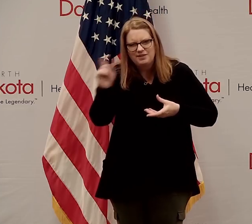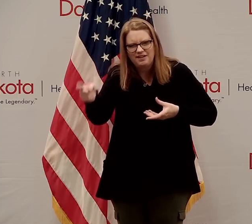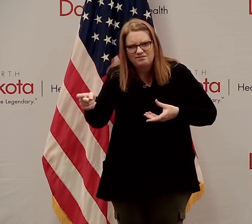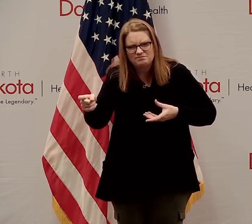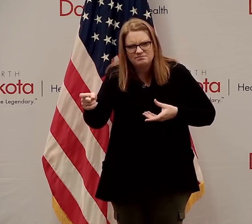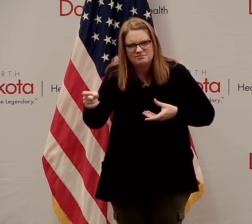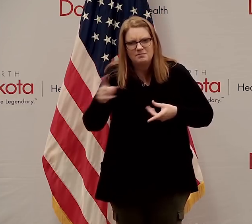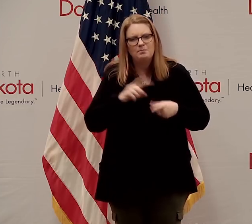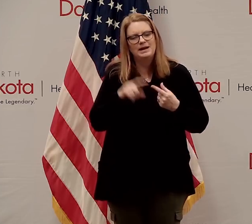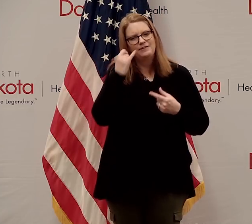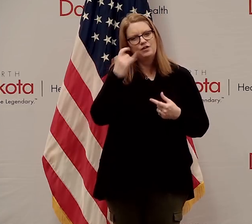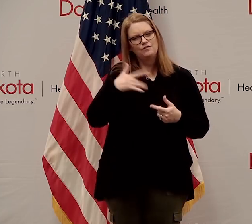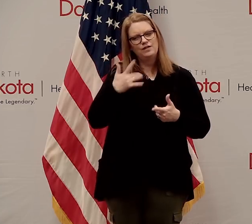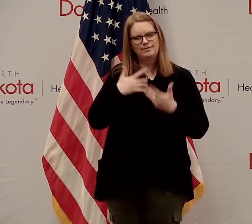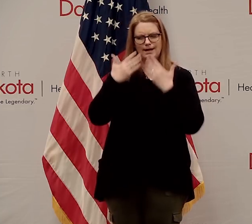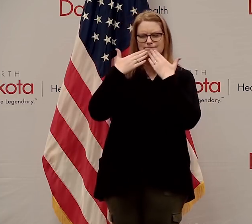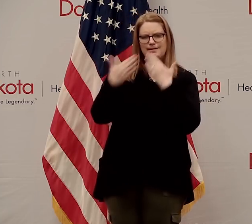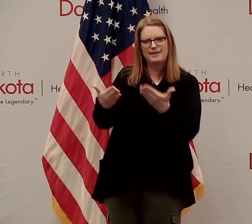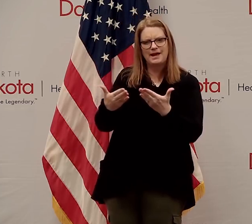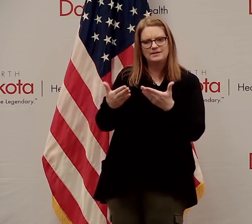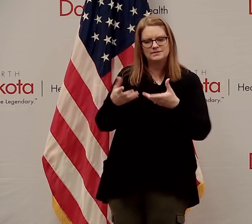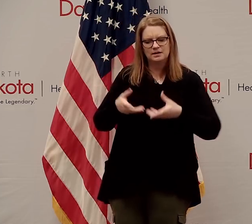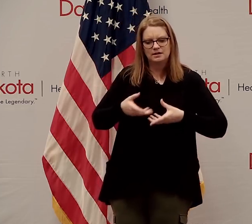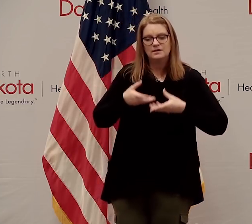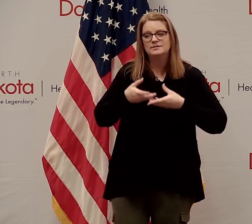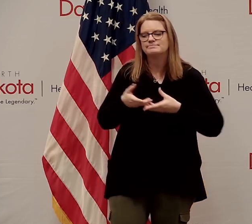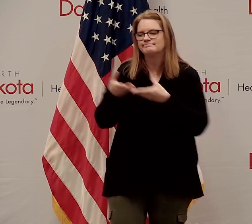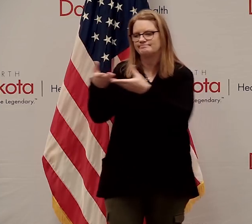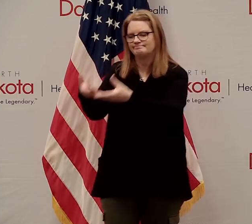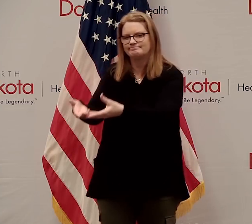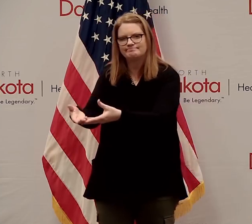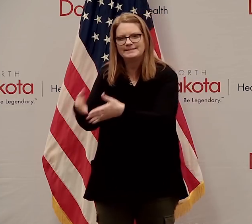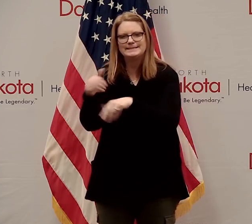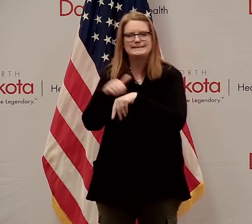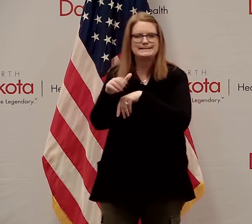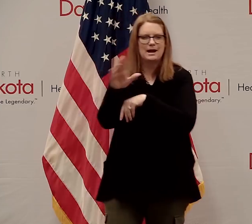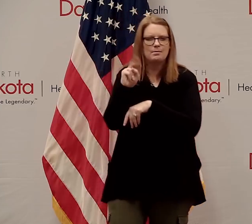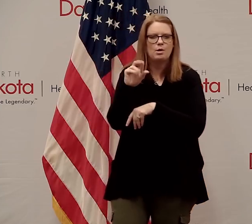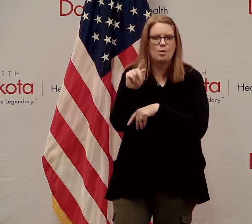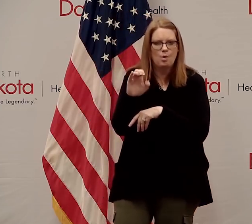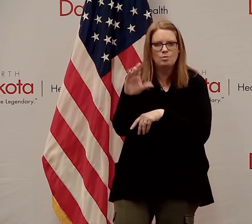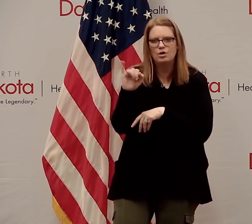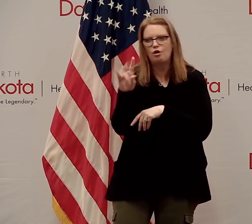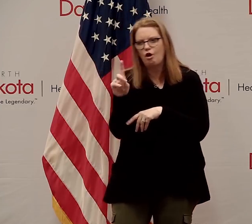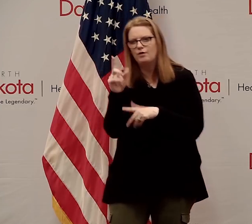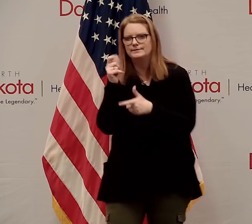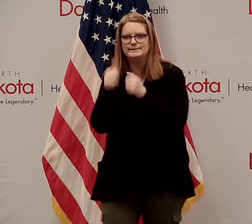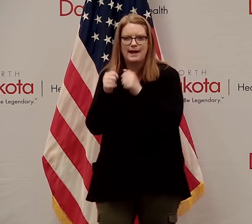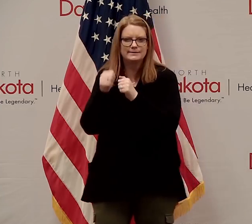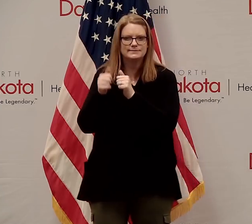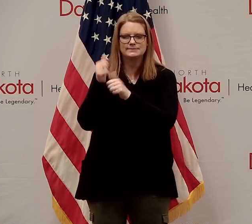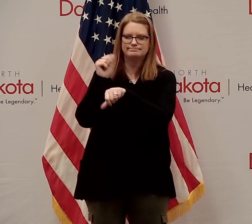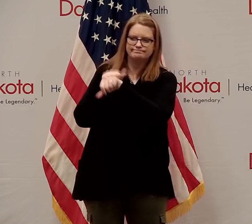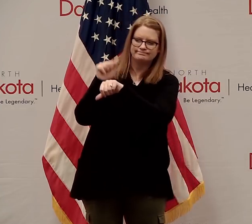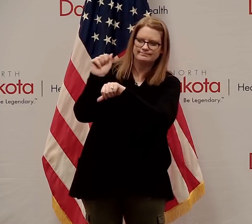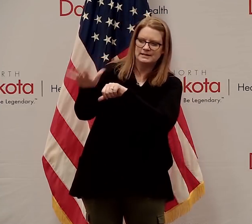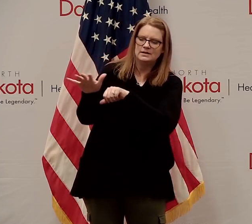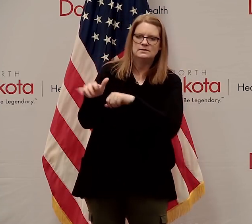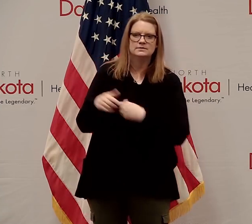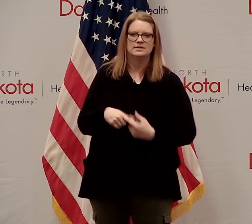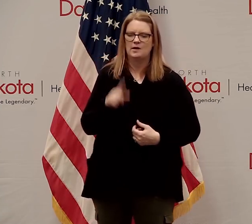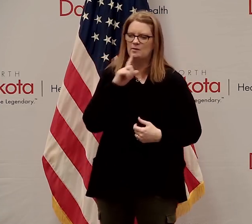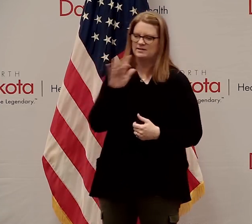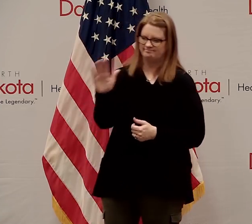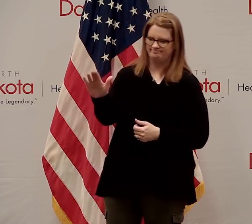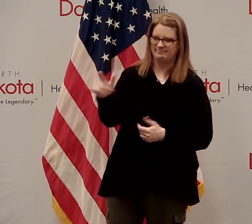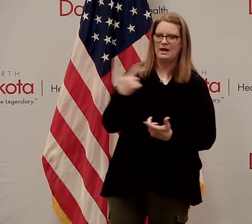wrapped that present, take the time to give it away and send them a note or a card or give them a call or a text or something, and make sure they know that